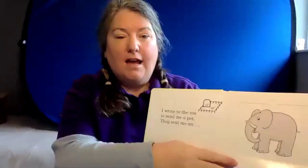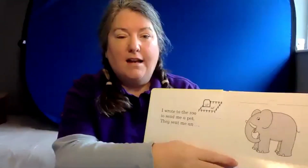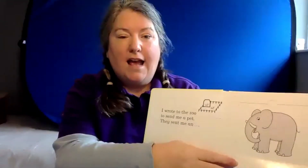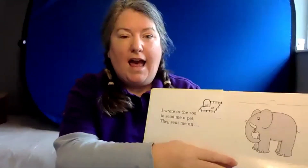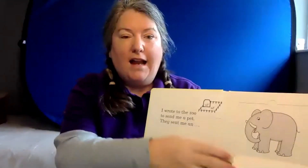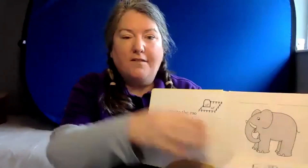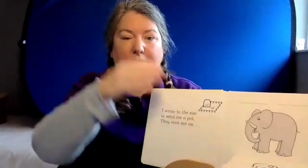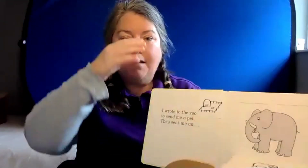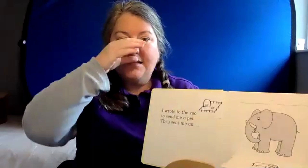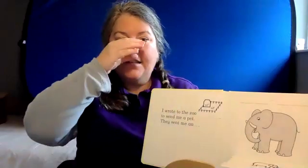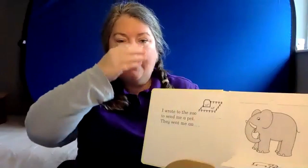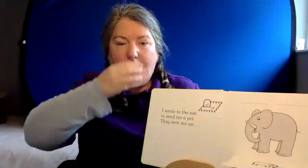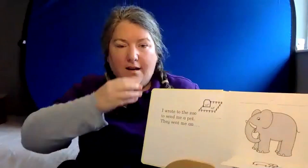an elephant.